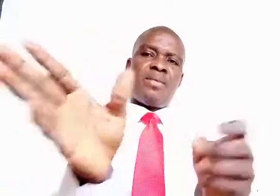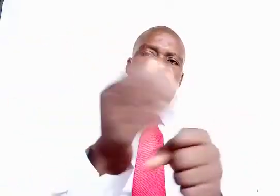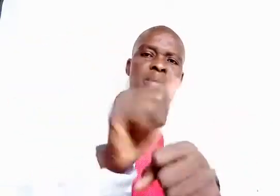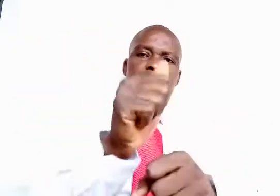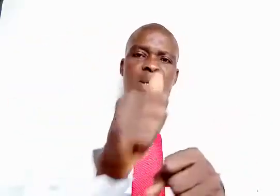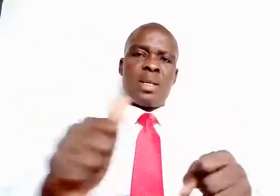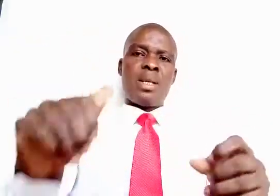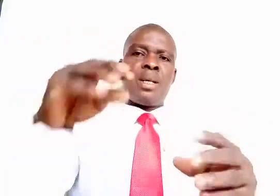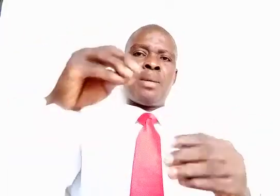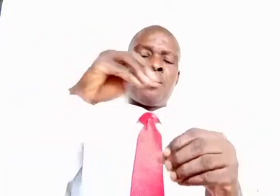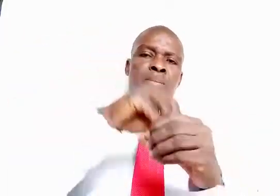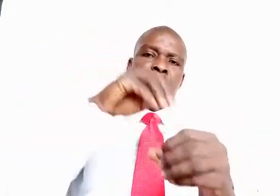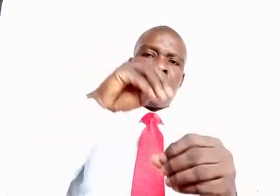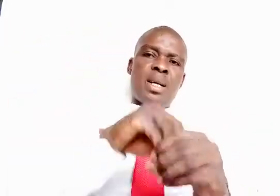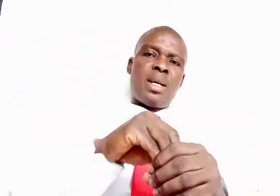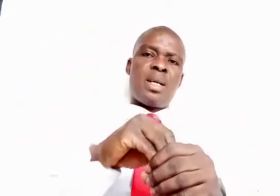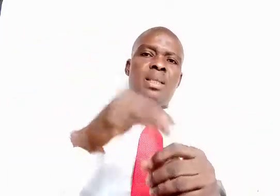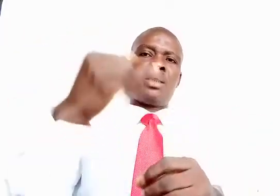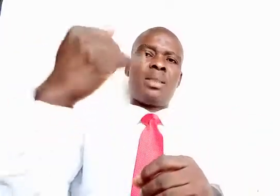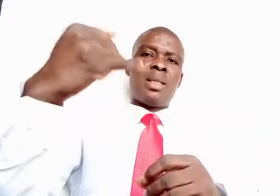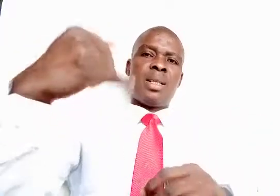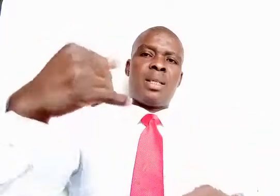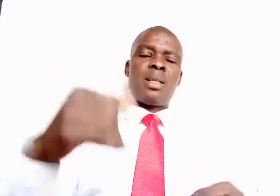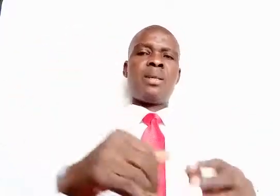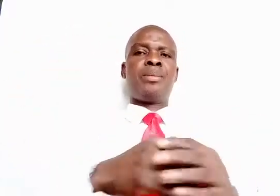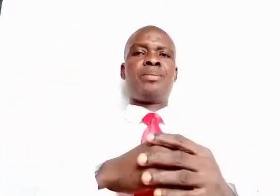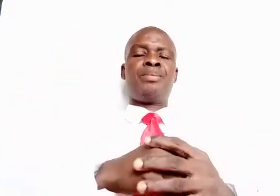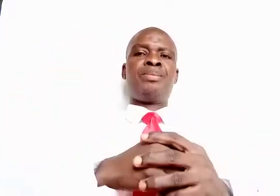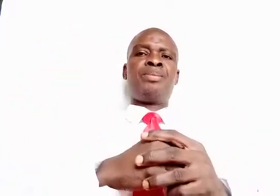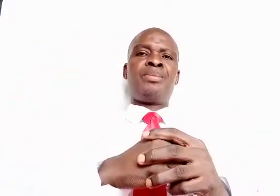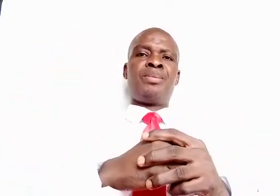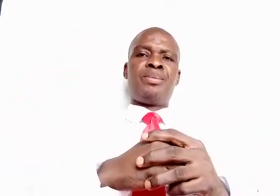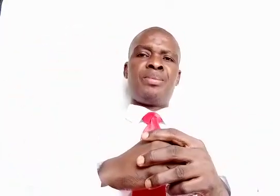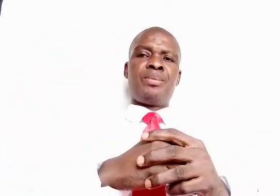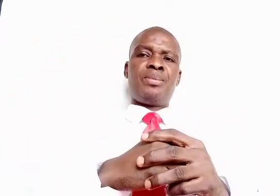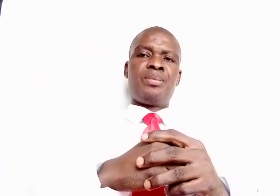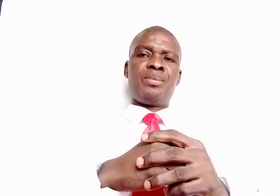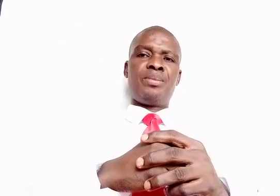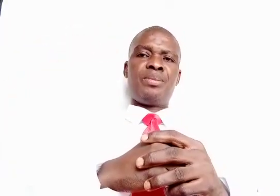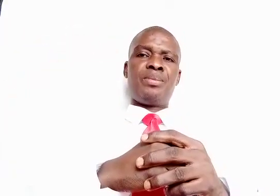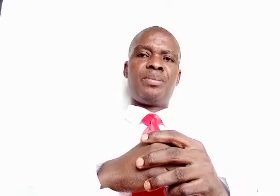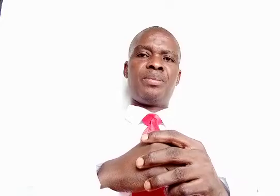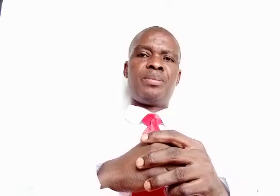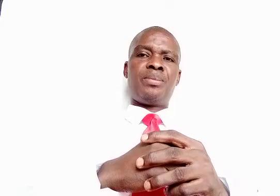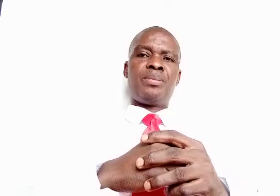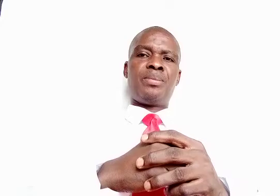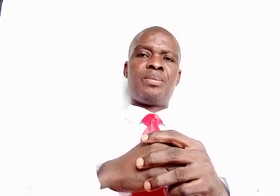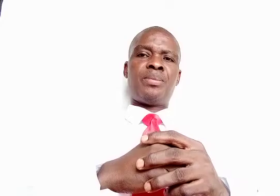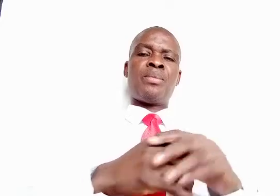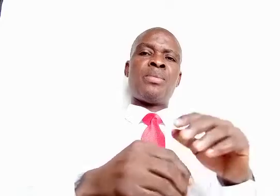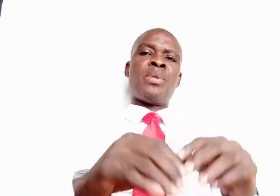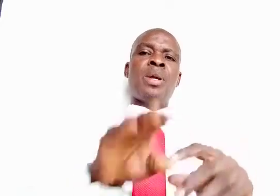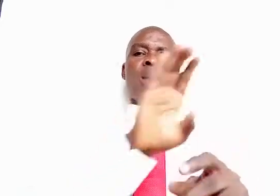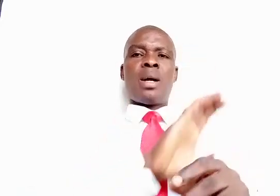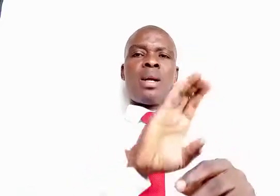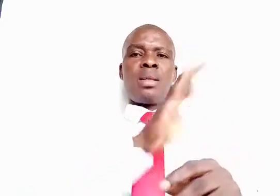Let us identify some keywords and get their meanings before delving into today's topic. Characteristics: